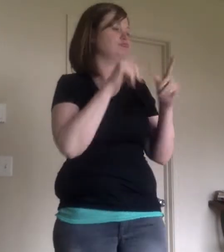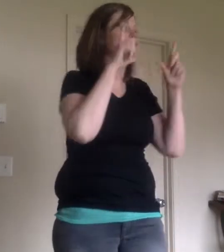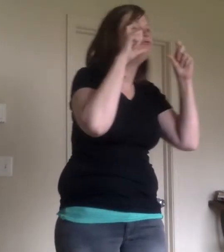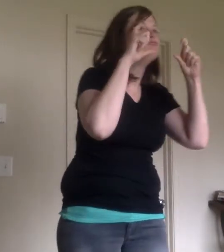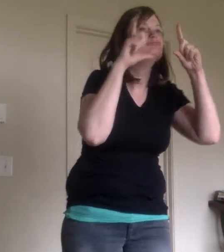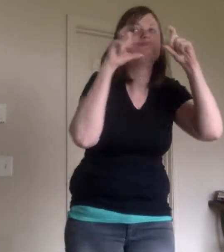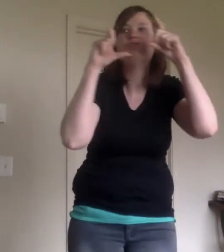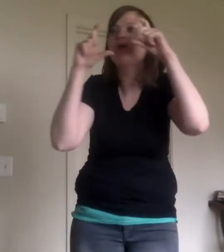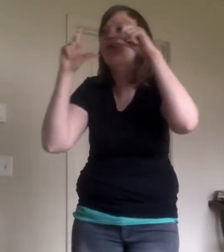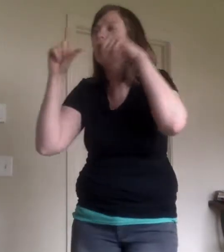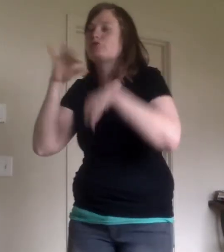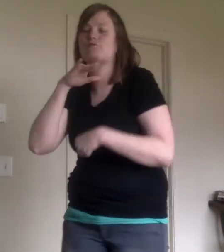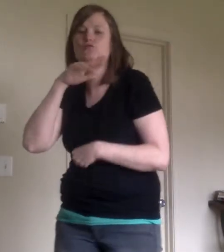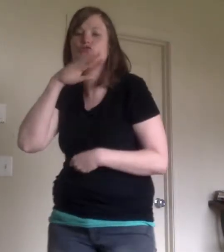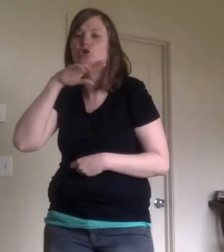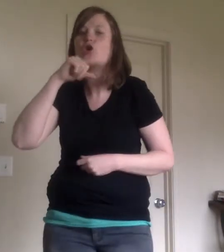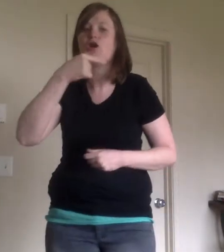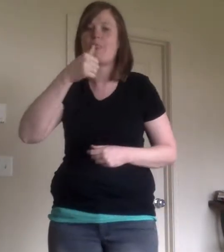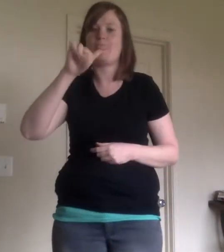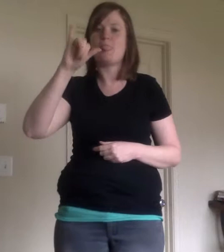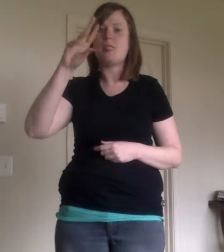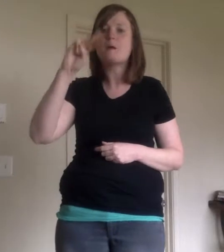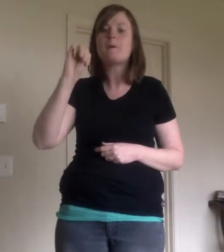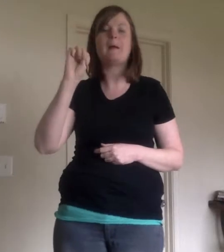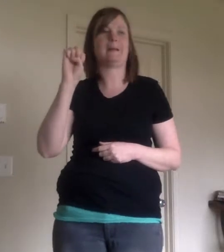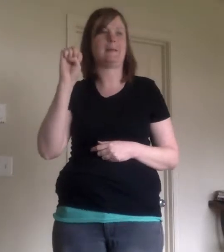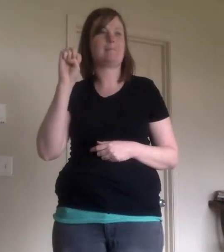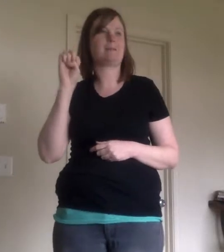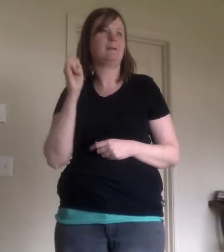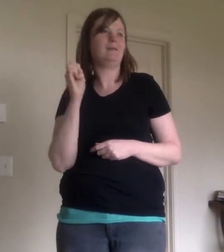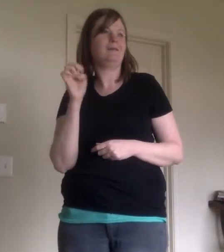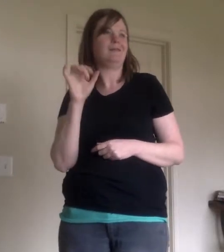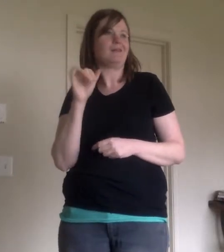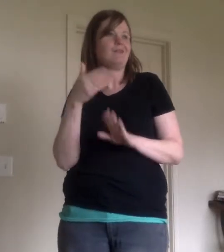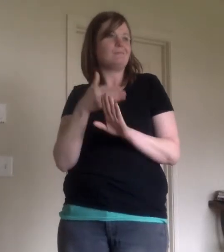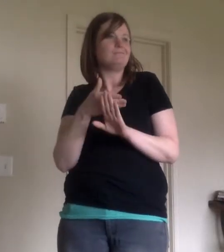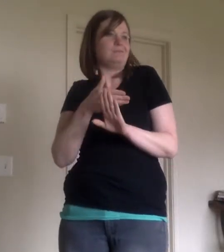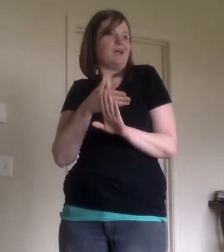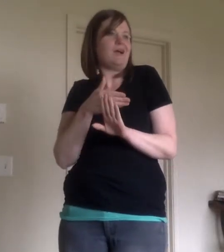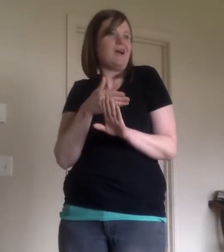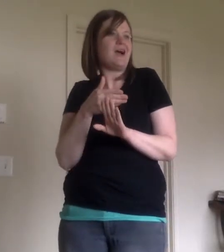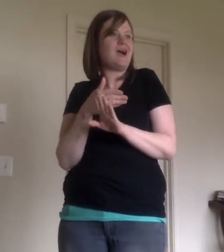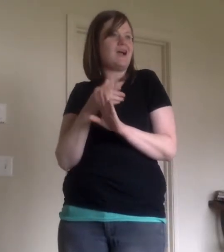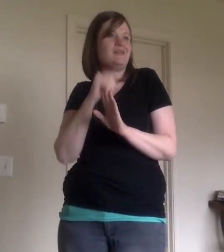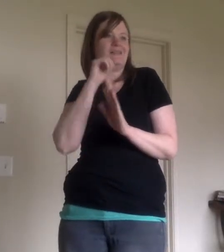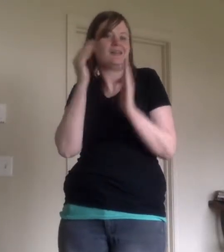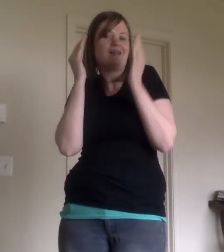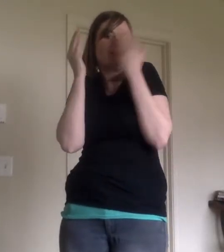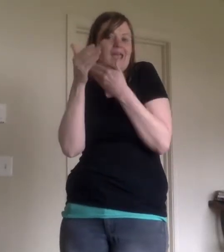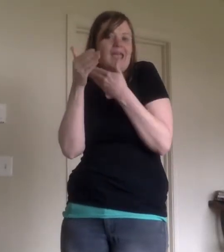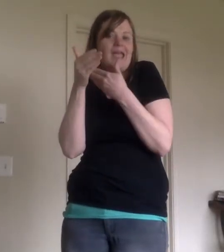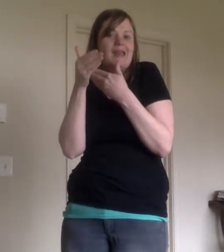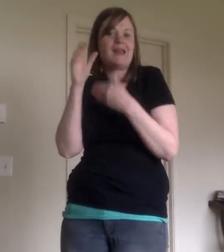of the alleyways and just the really behind-the-scenes stuff and the dirt and grime of the city.